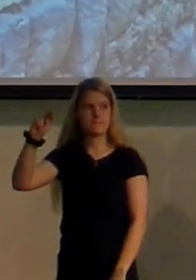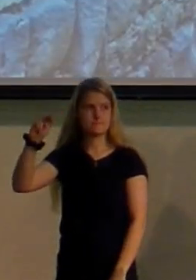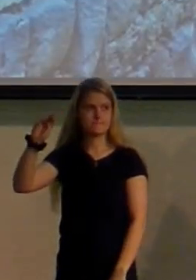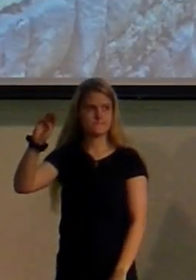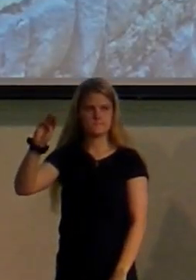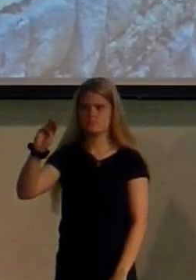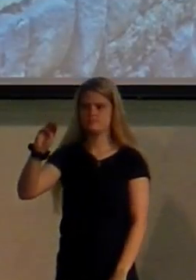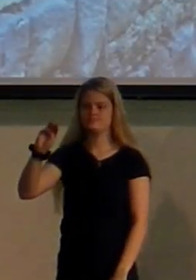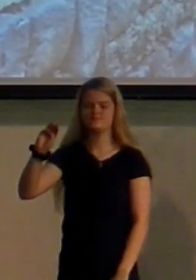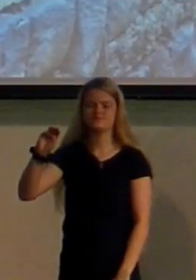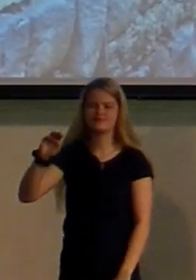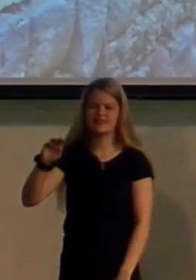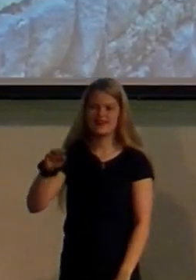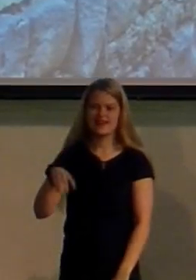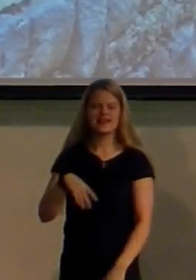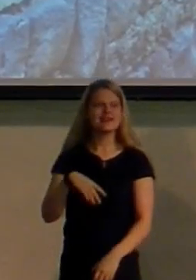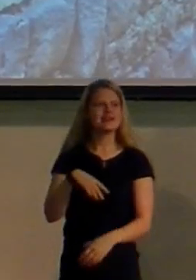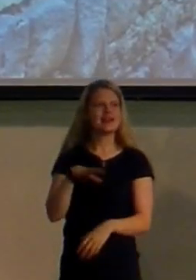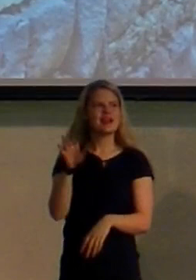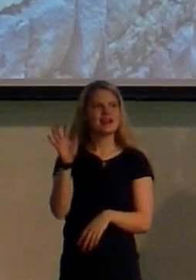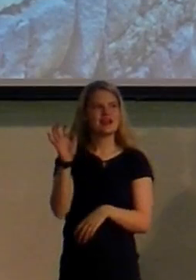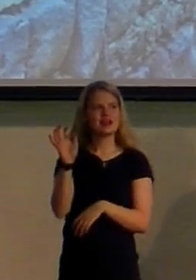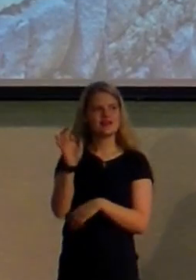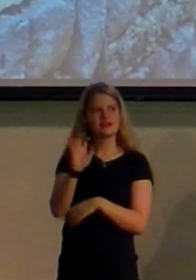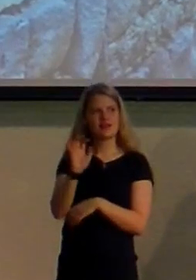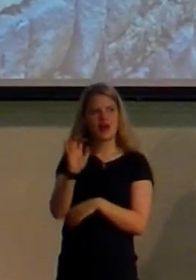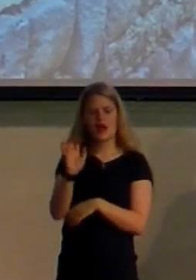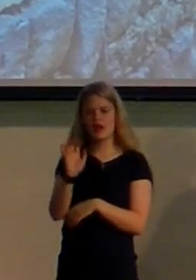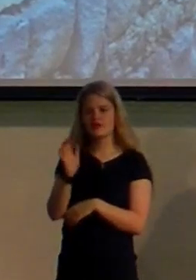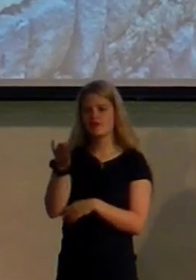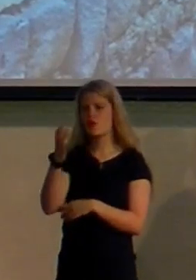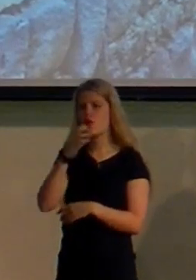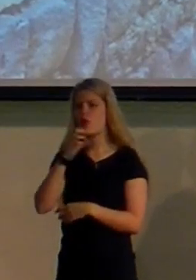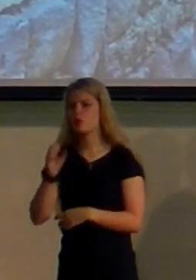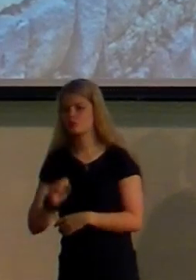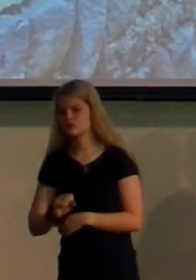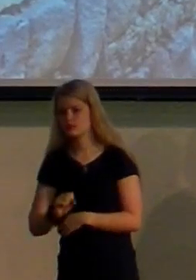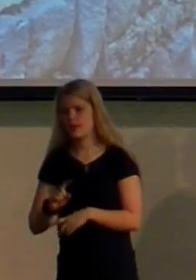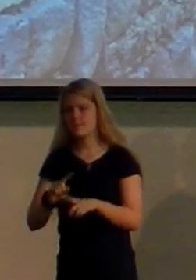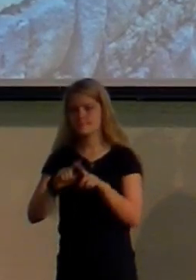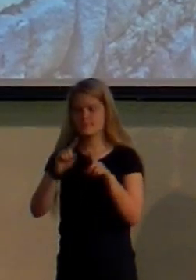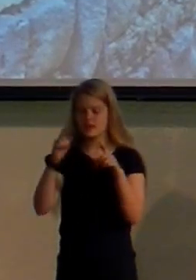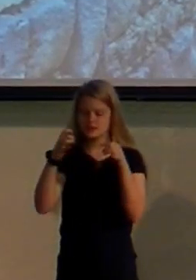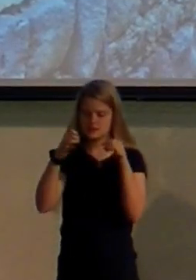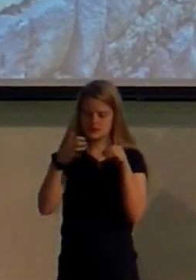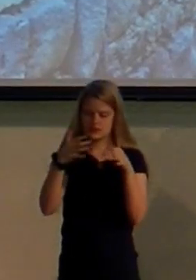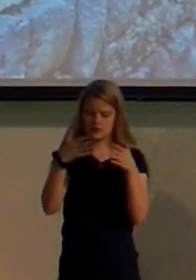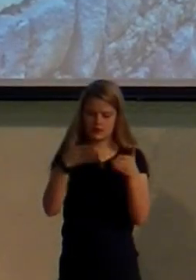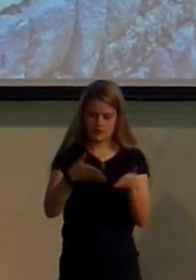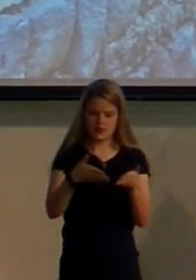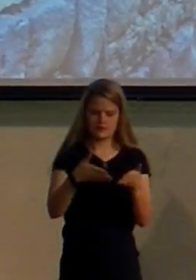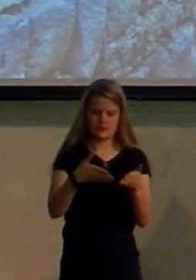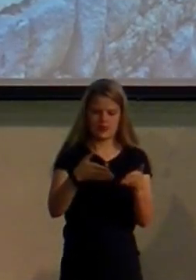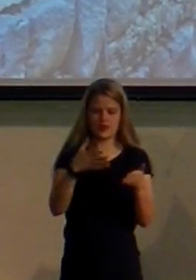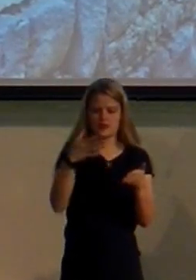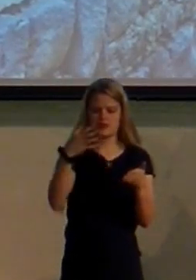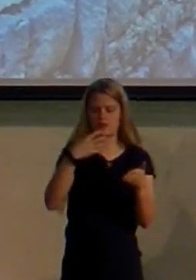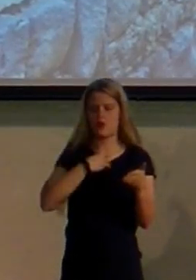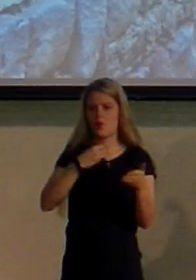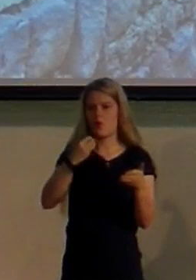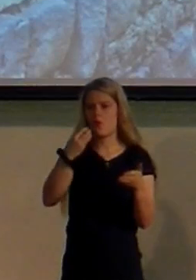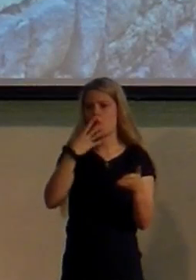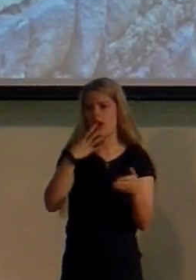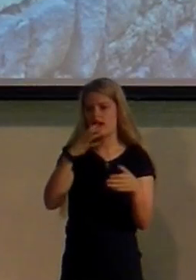The synagogue is the one that's there now, but the remains of it is a white stone synagogue built upon the